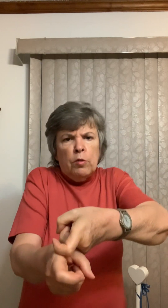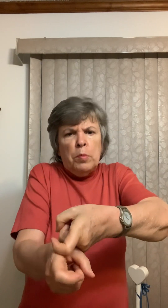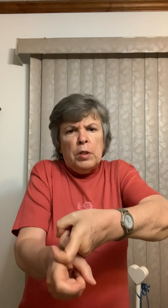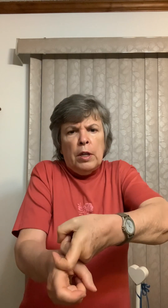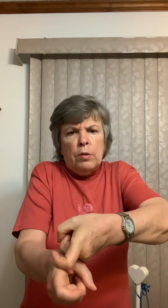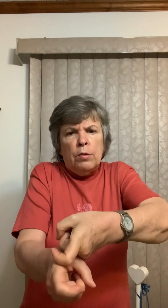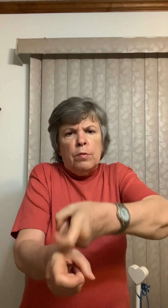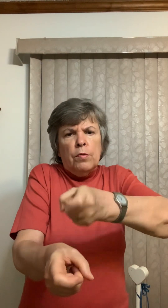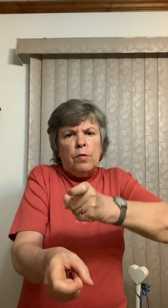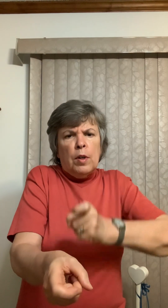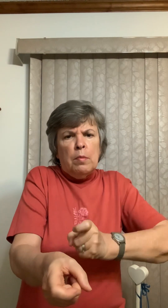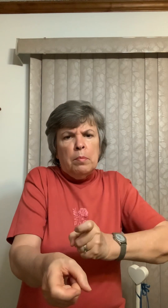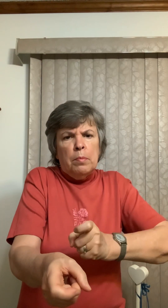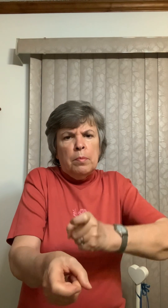from this angle. From.